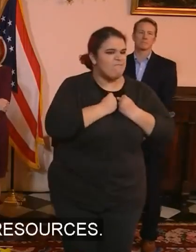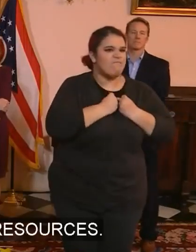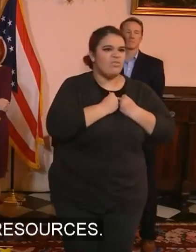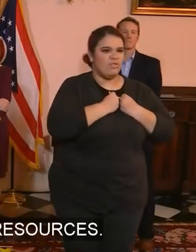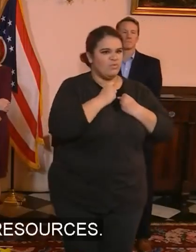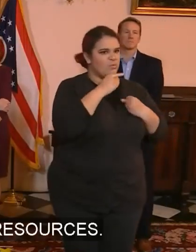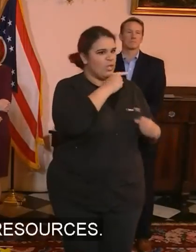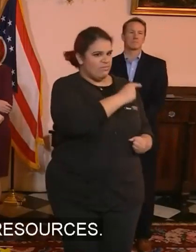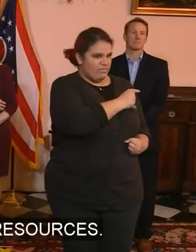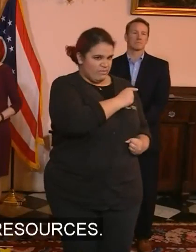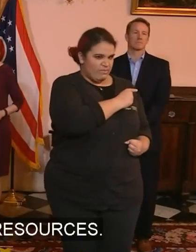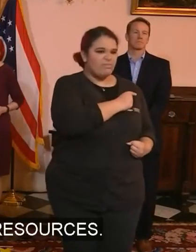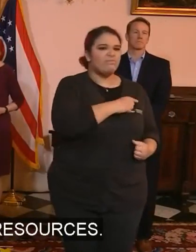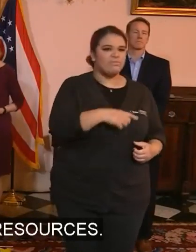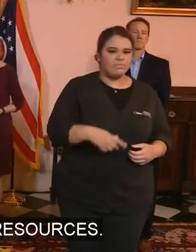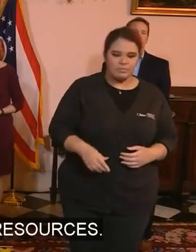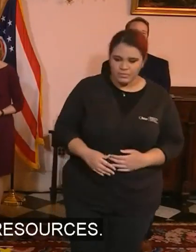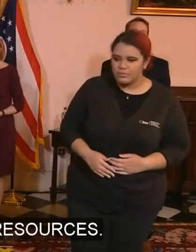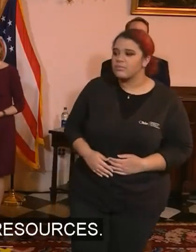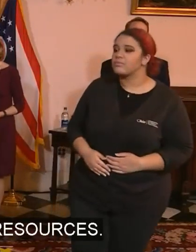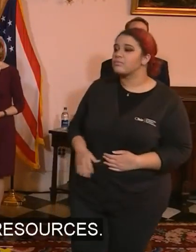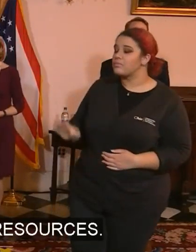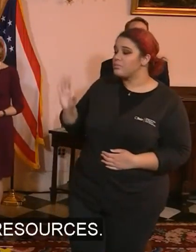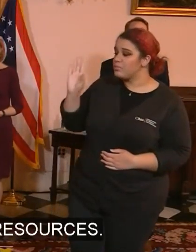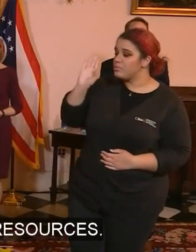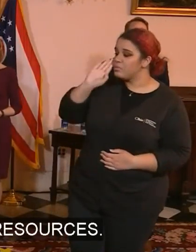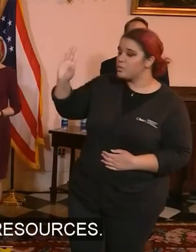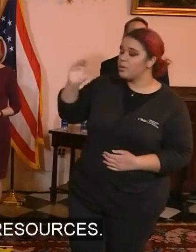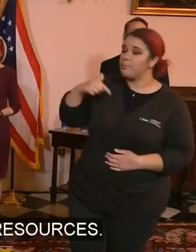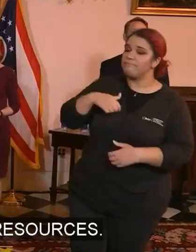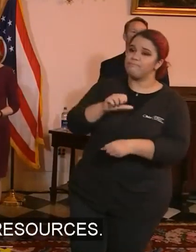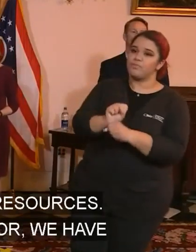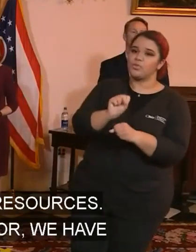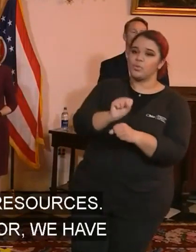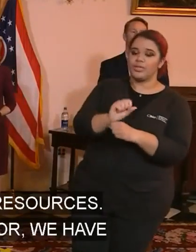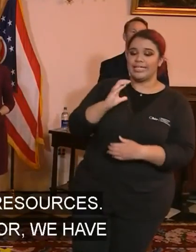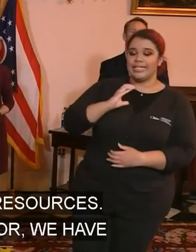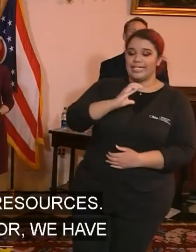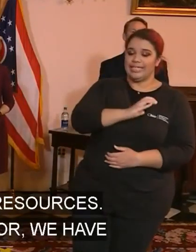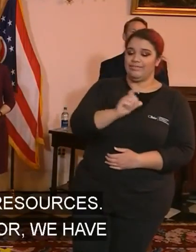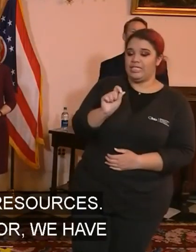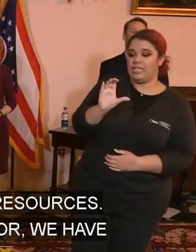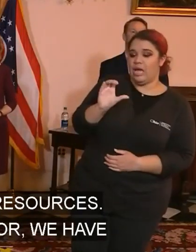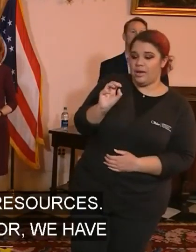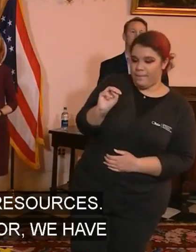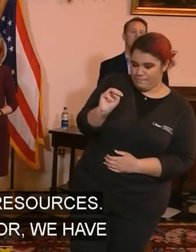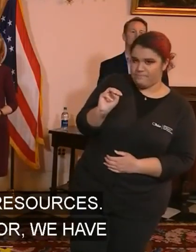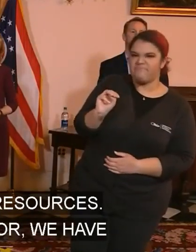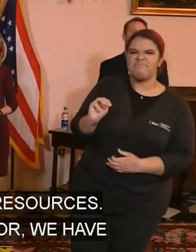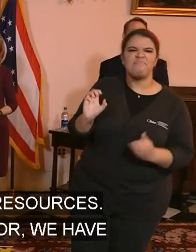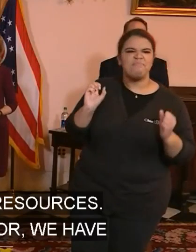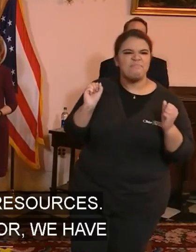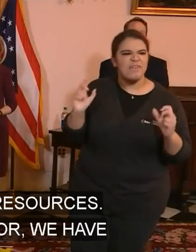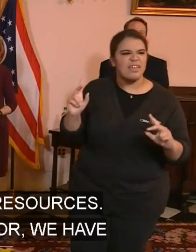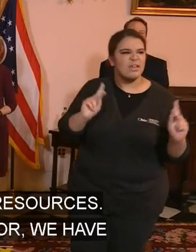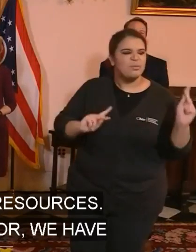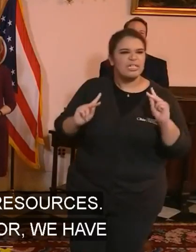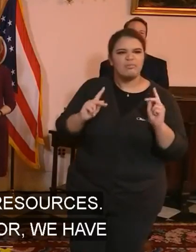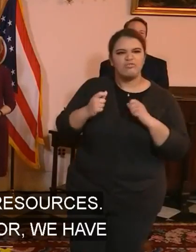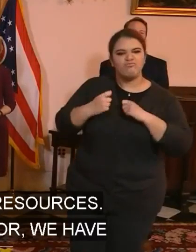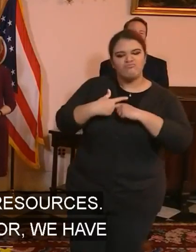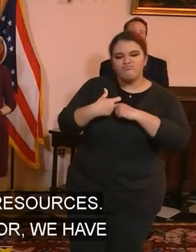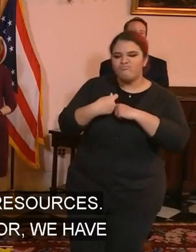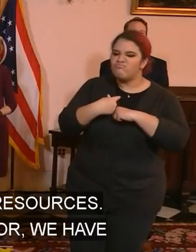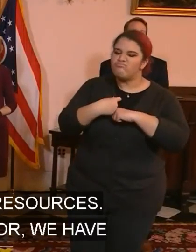Governor DeWine, this is Laura Hancock with Cleveland.com. We've had a number of readers write to us saying